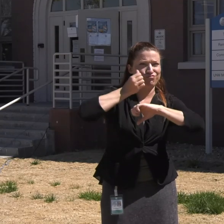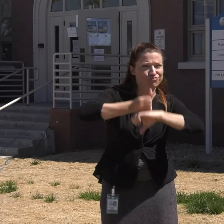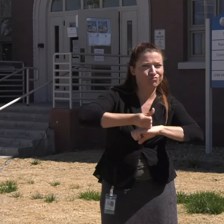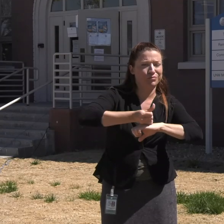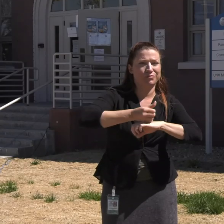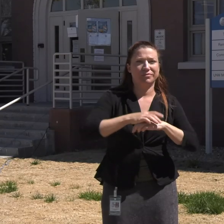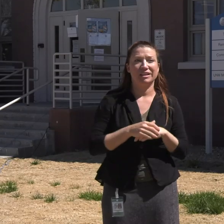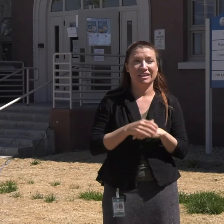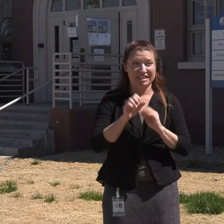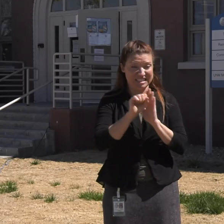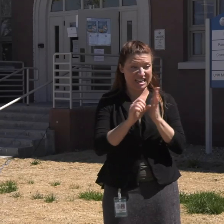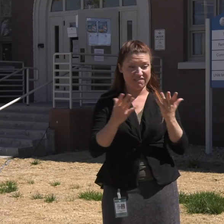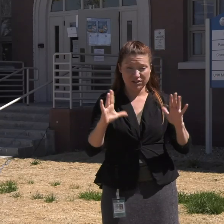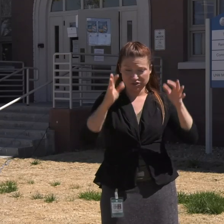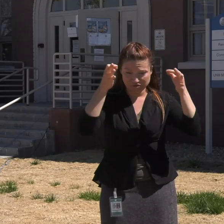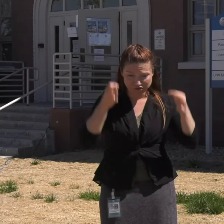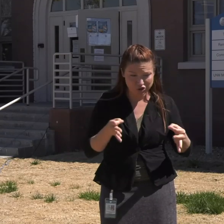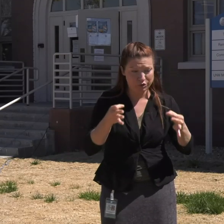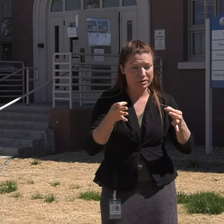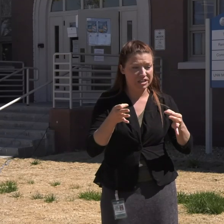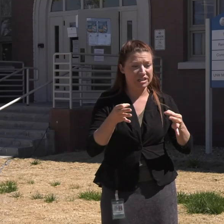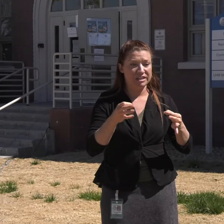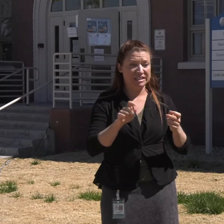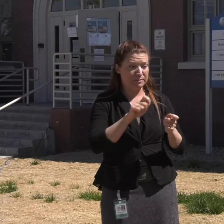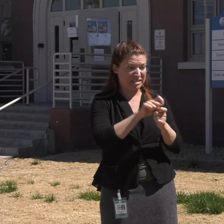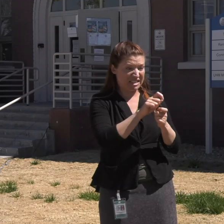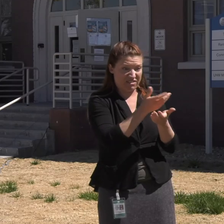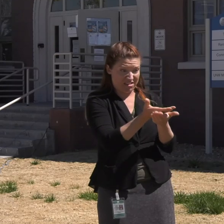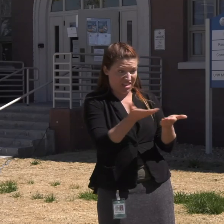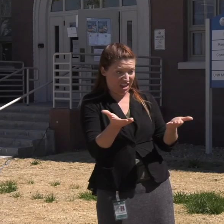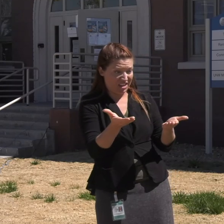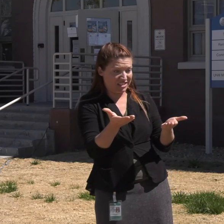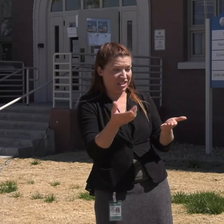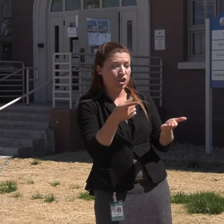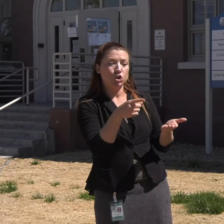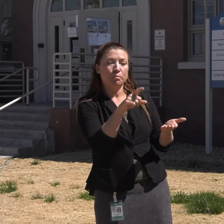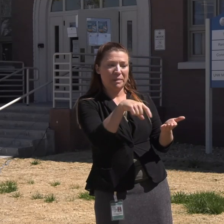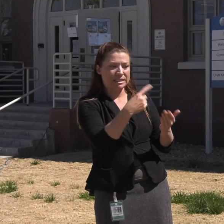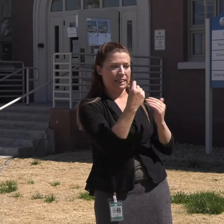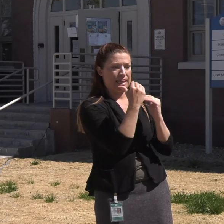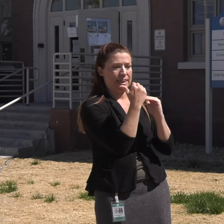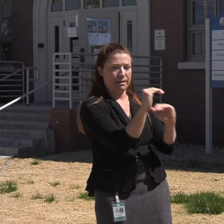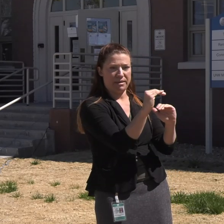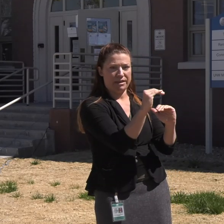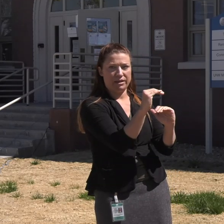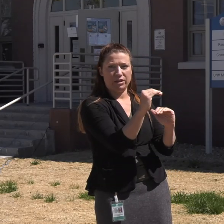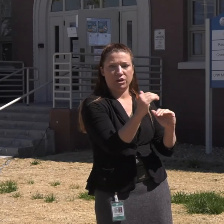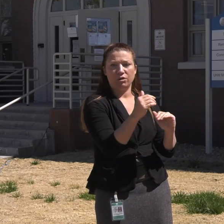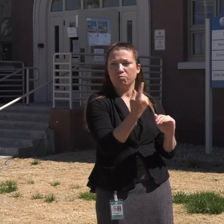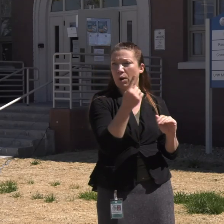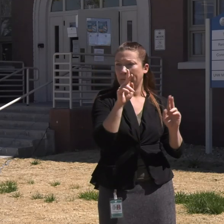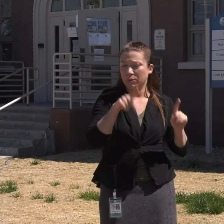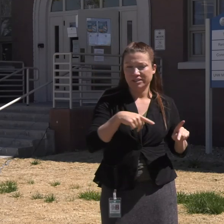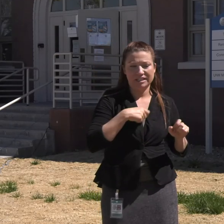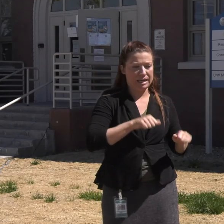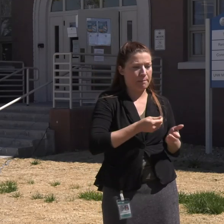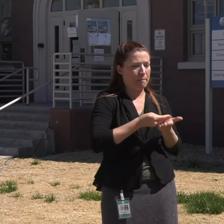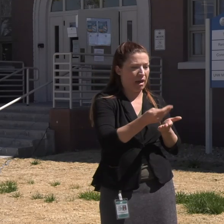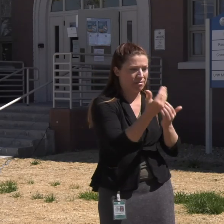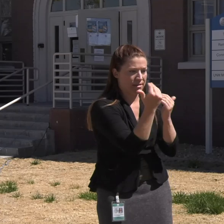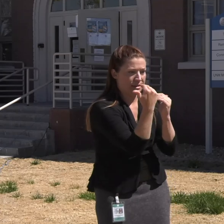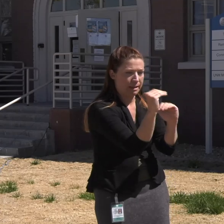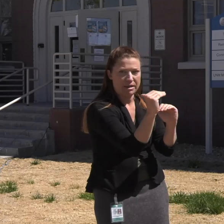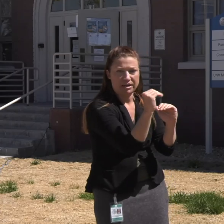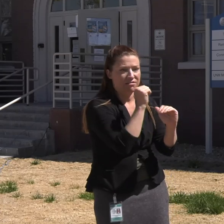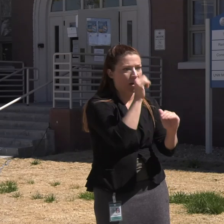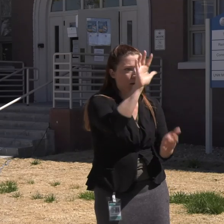of certain goods that retailers or grocers are allowed to sell. The city is now going to help remind and enforce that. We're doing that through